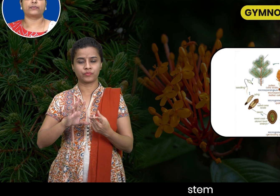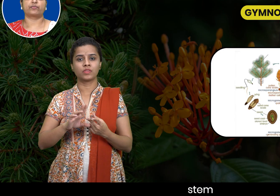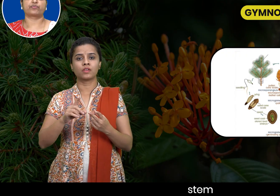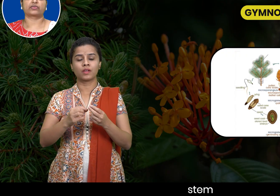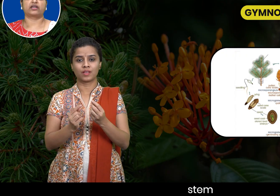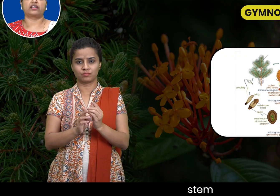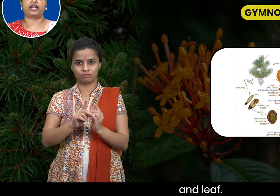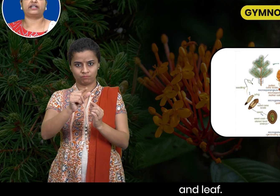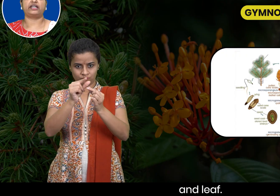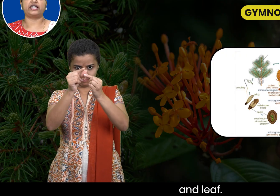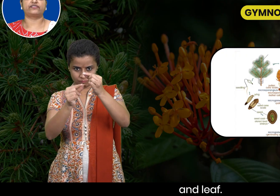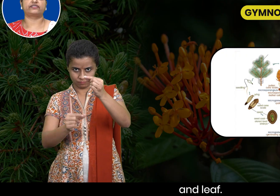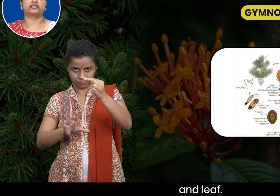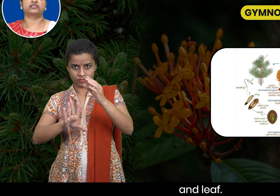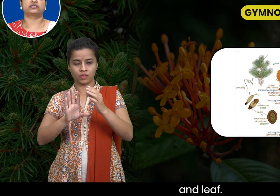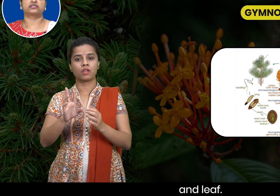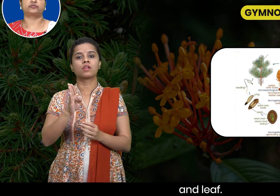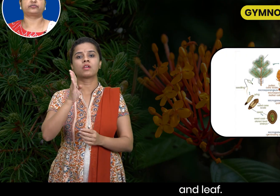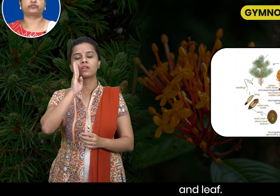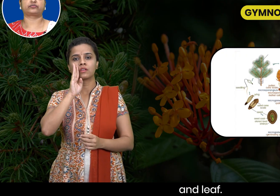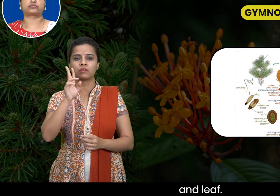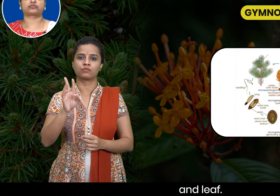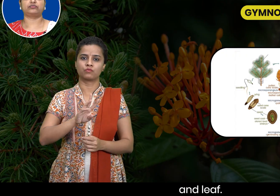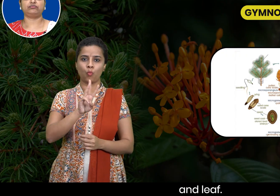stem and leaf.